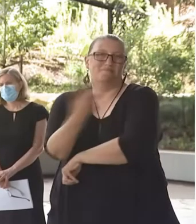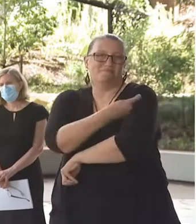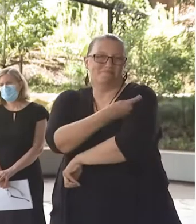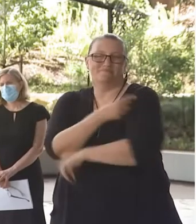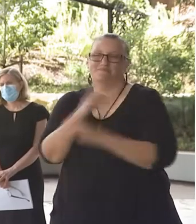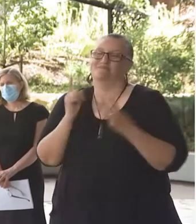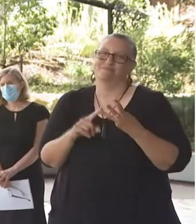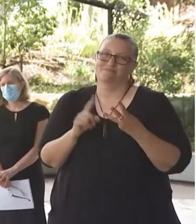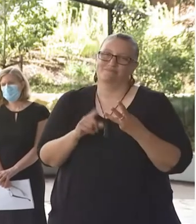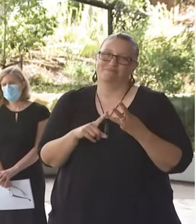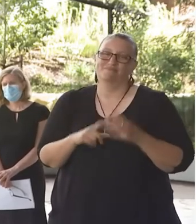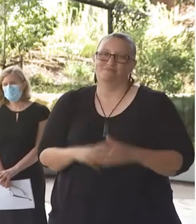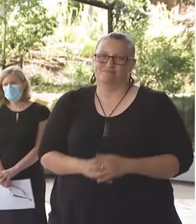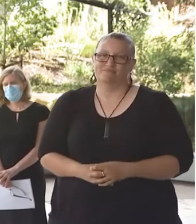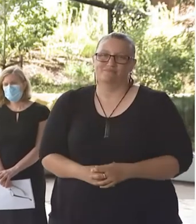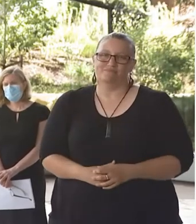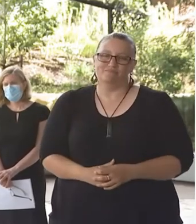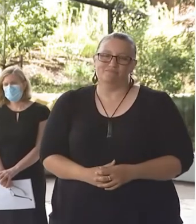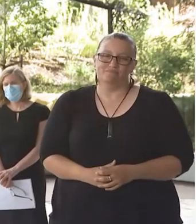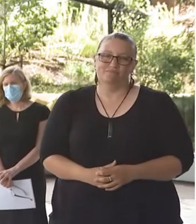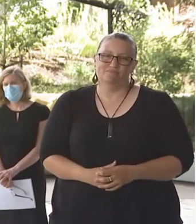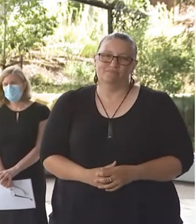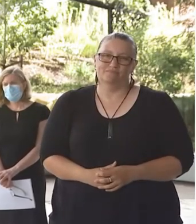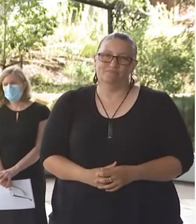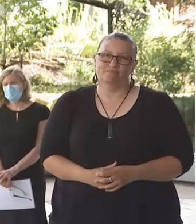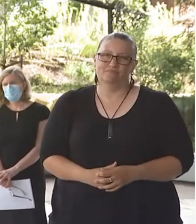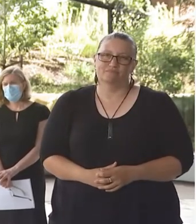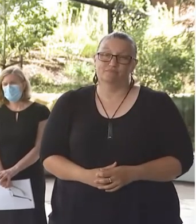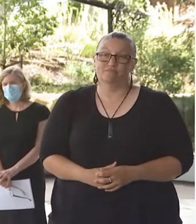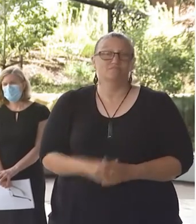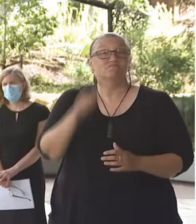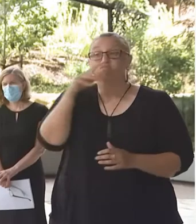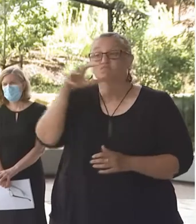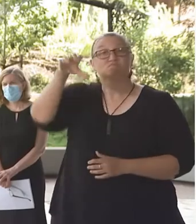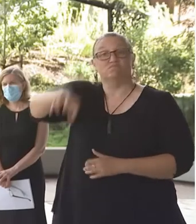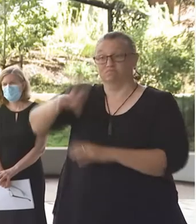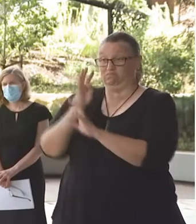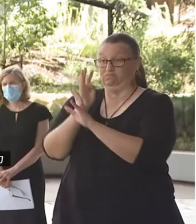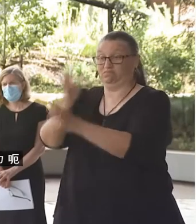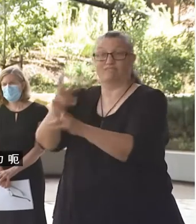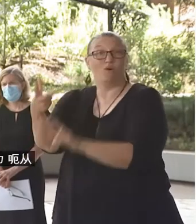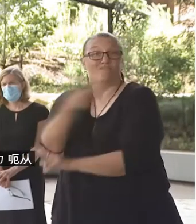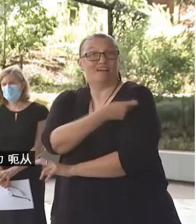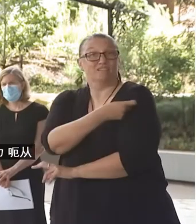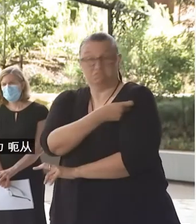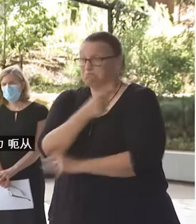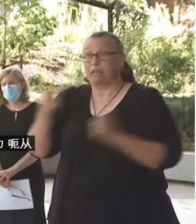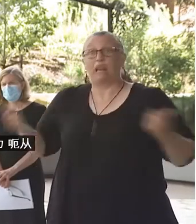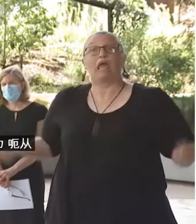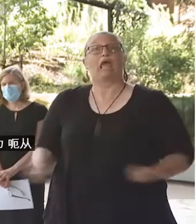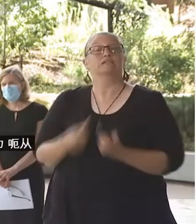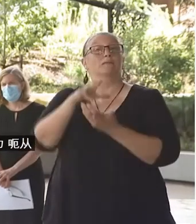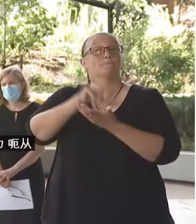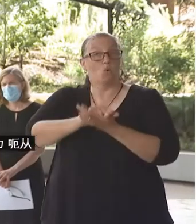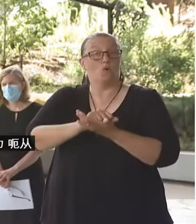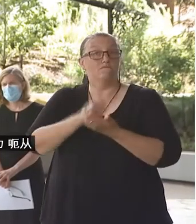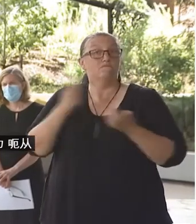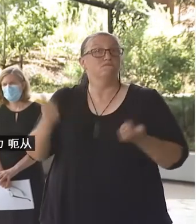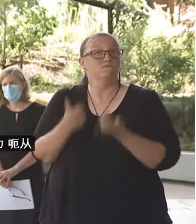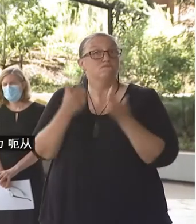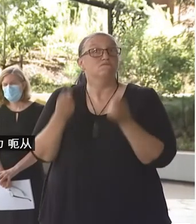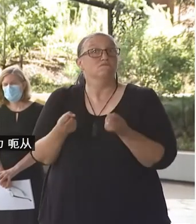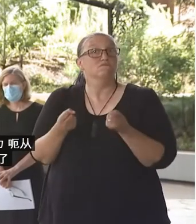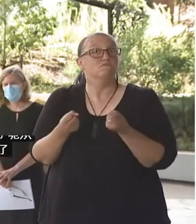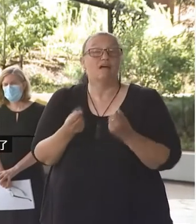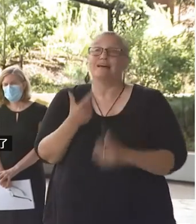our community. We still have capacity in our clinics. For next week, the week beginning the 17th, we'd